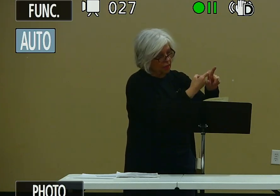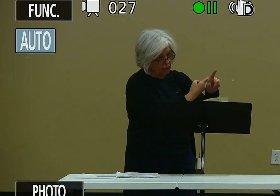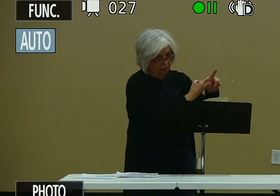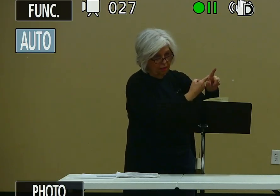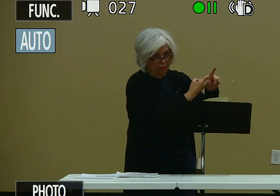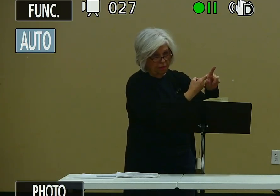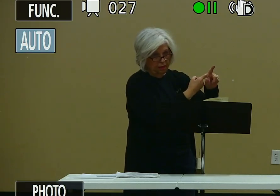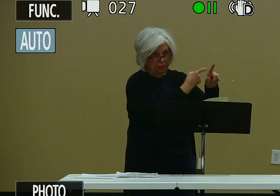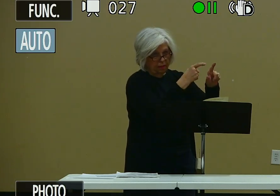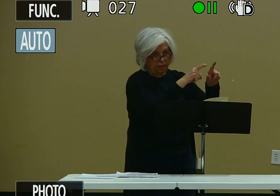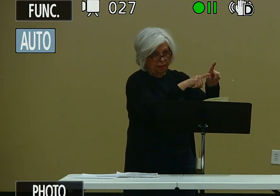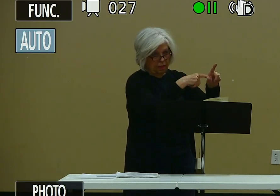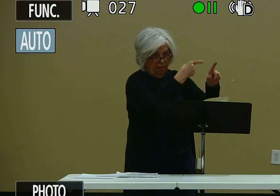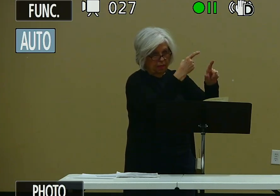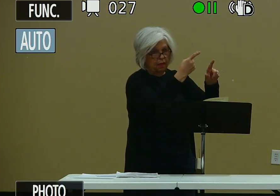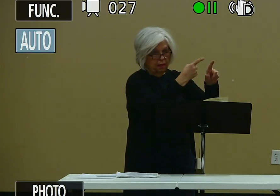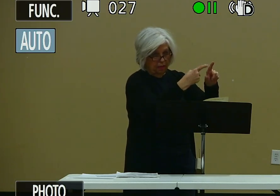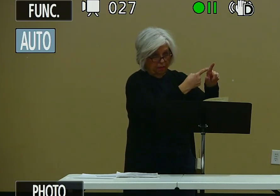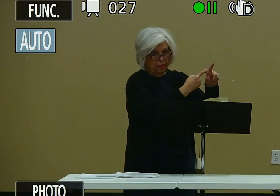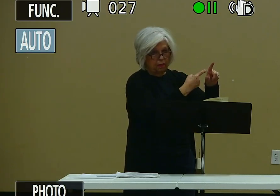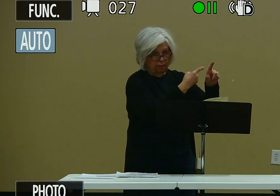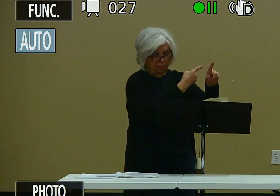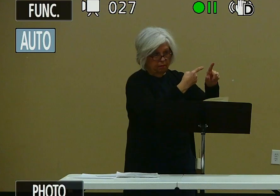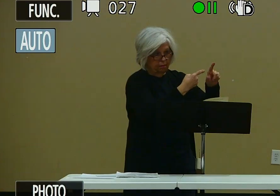then, and then.